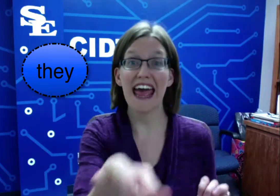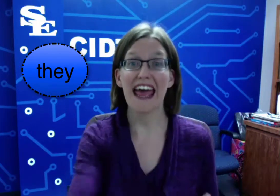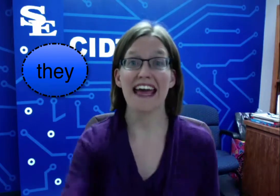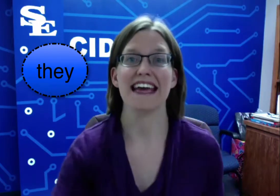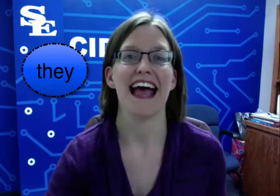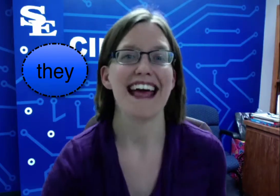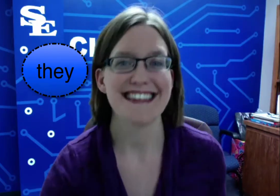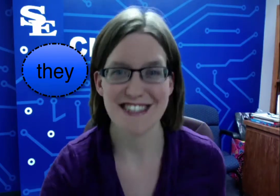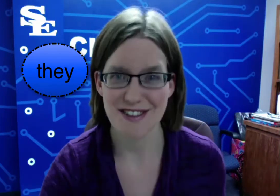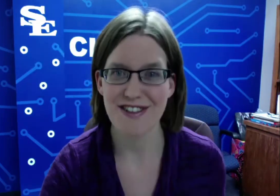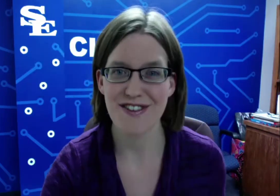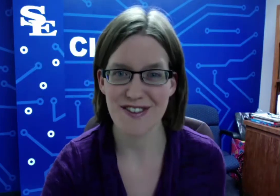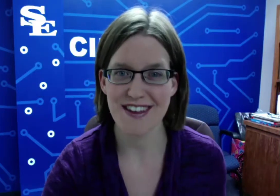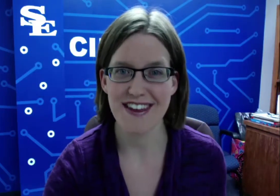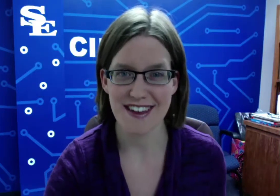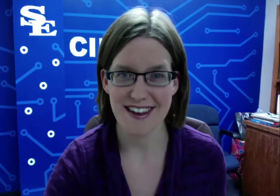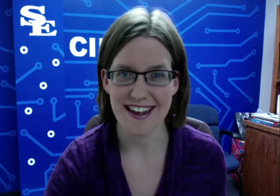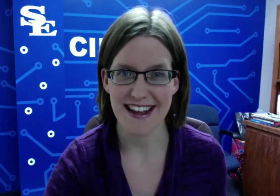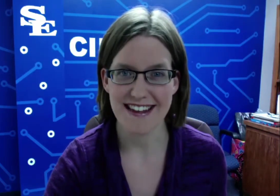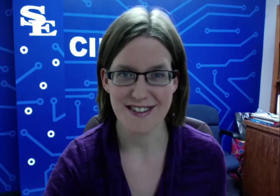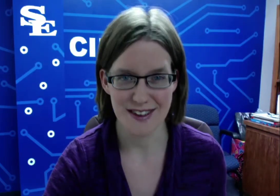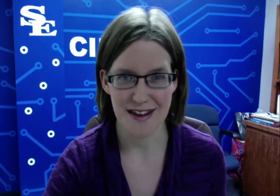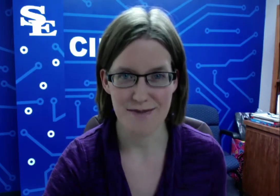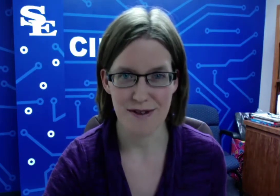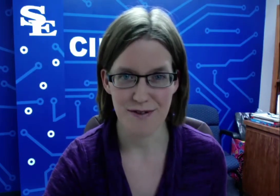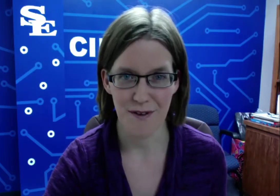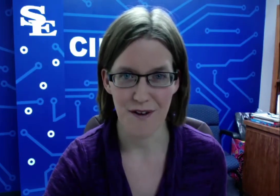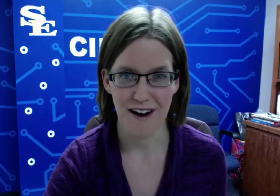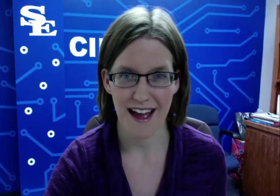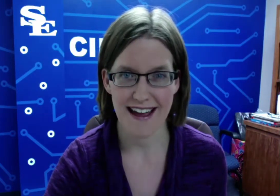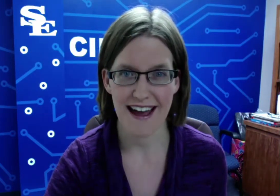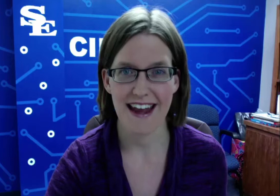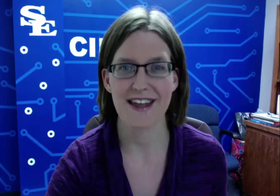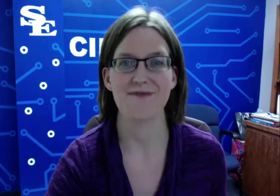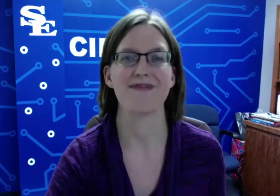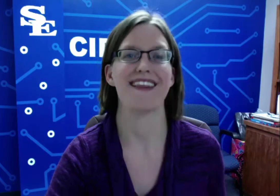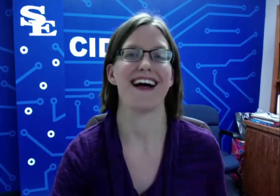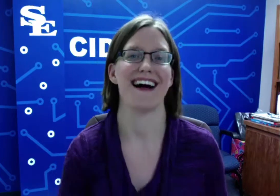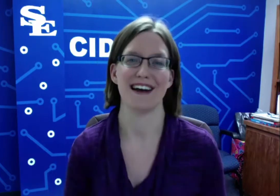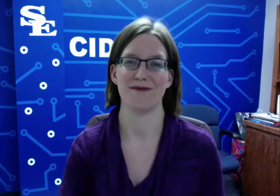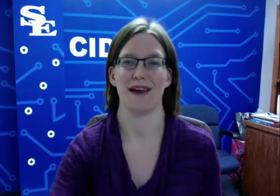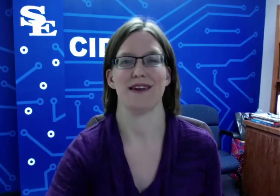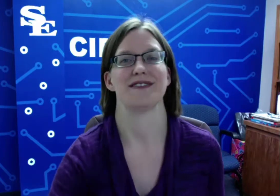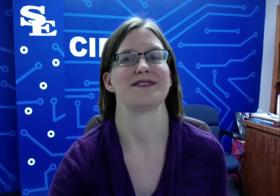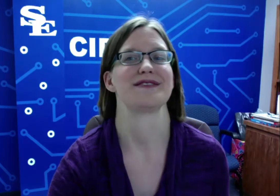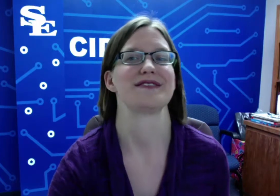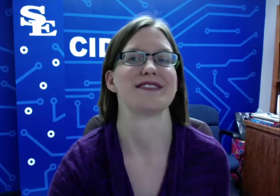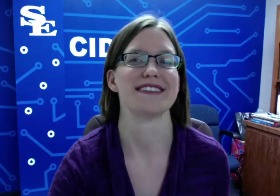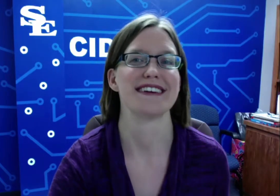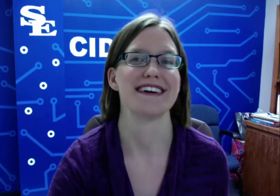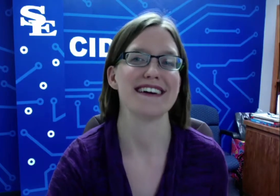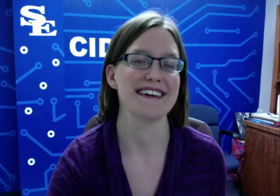They. Did you do really good? Did you get them before I got them? I bet you're doing really